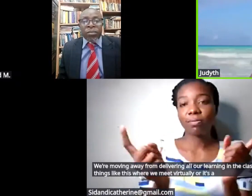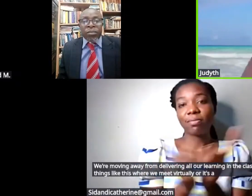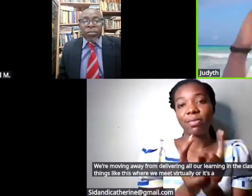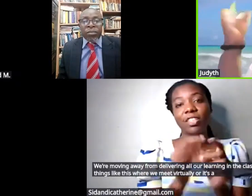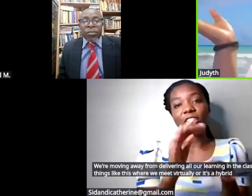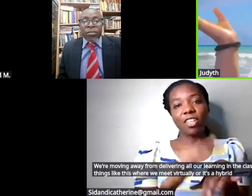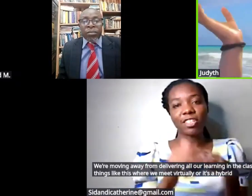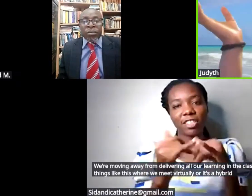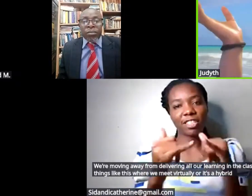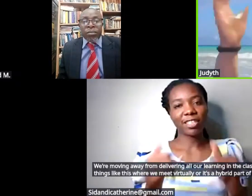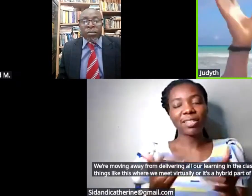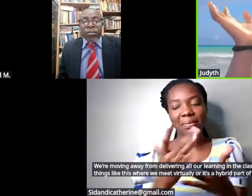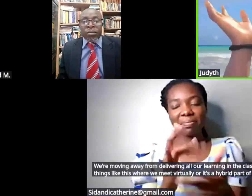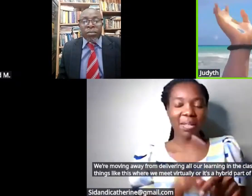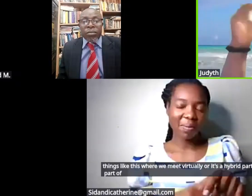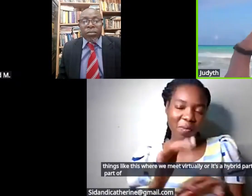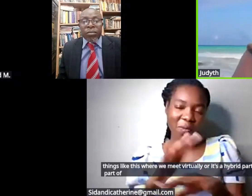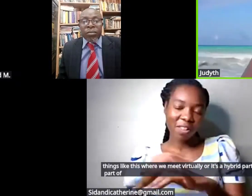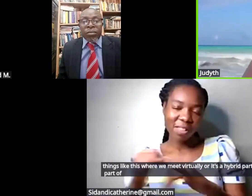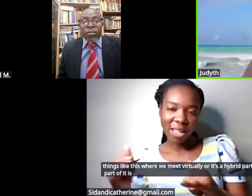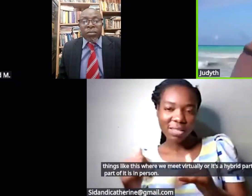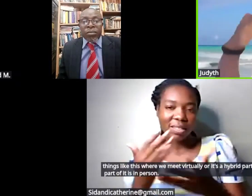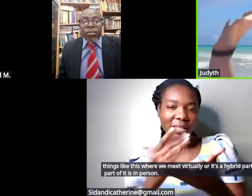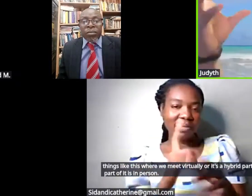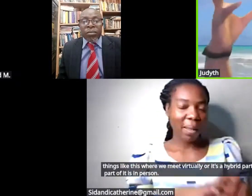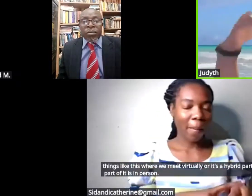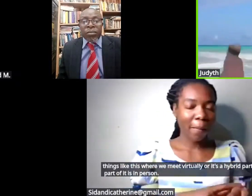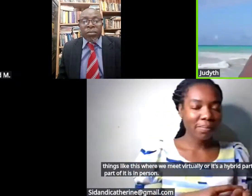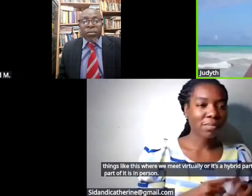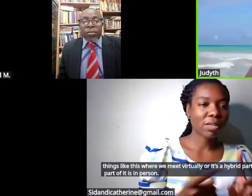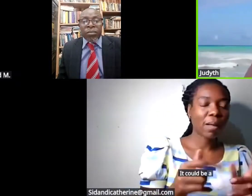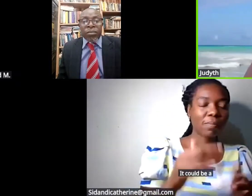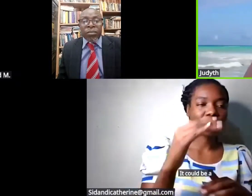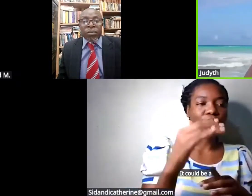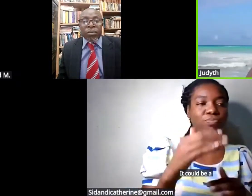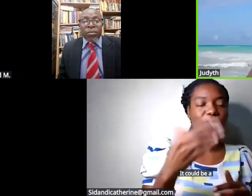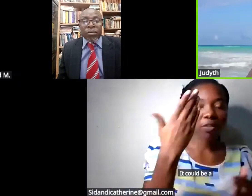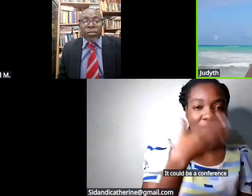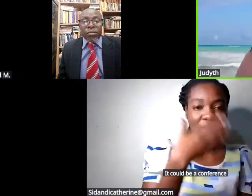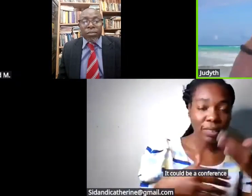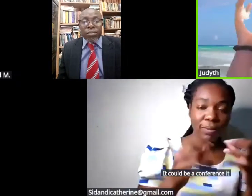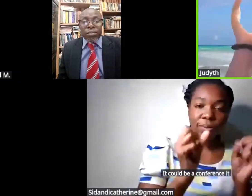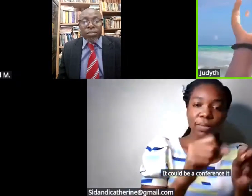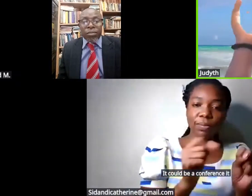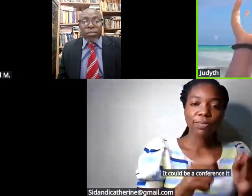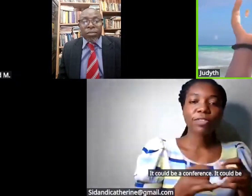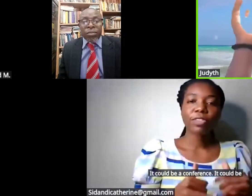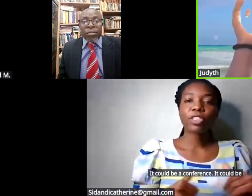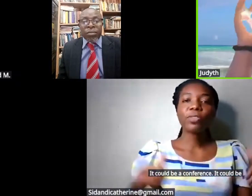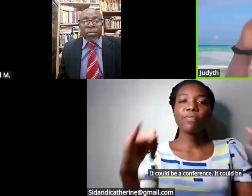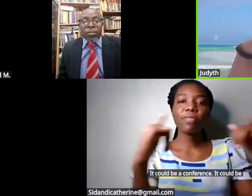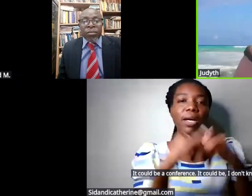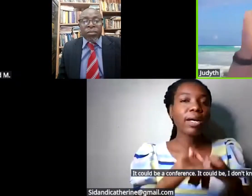is virtual, part of it is in person. It could be a conference, it could be I don't know, a reflection section, it could be